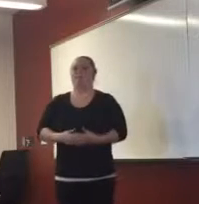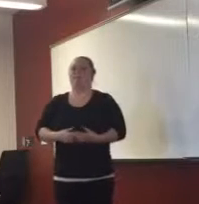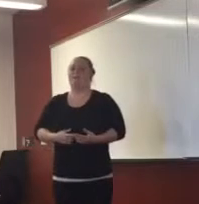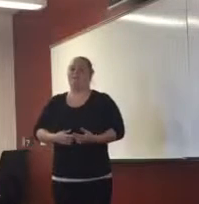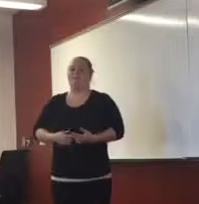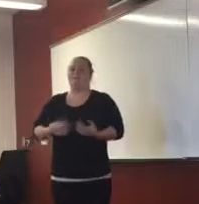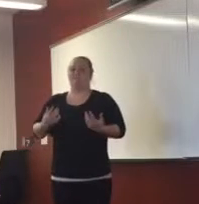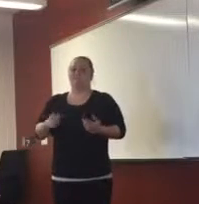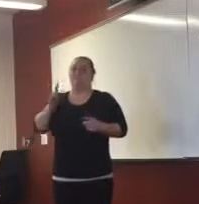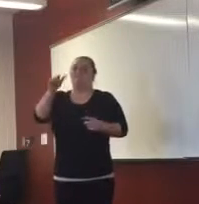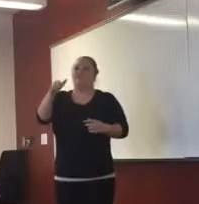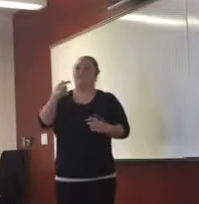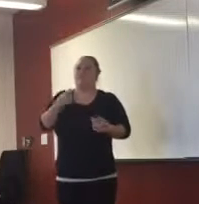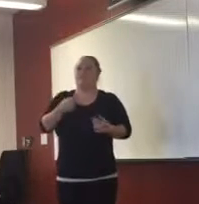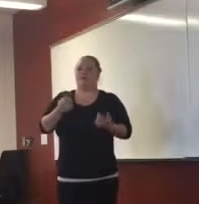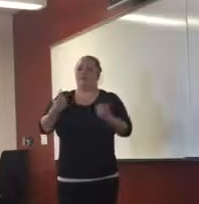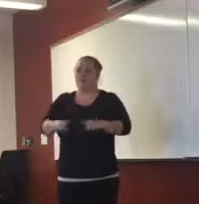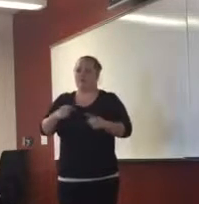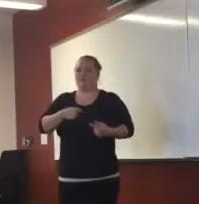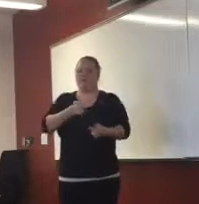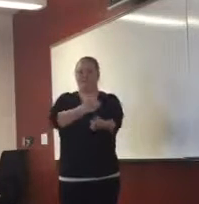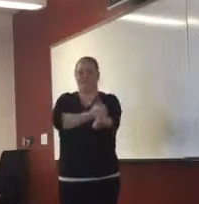And she did die.